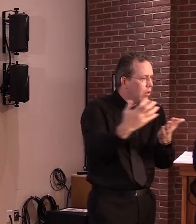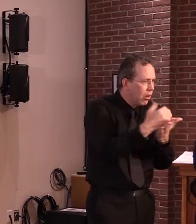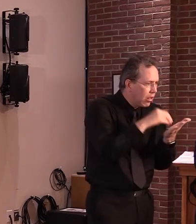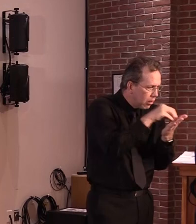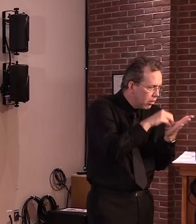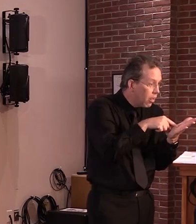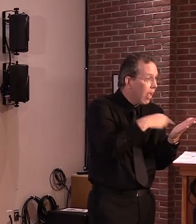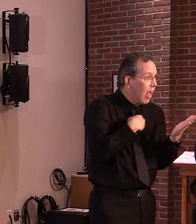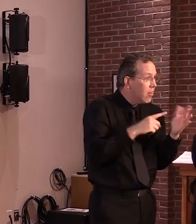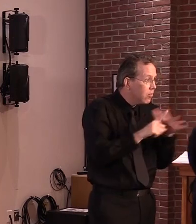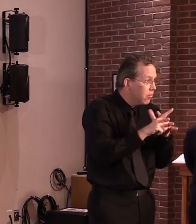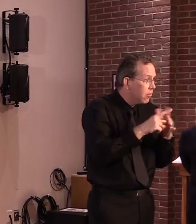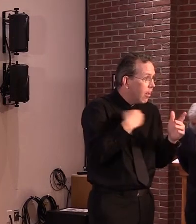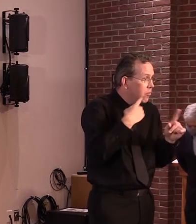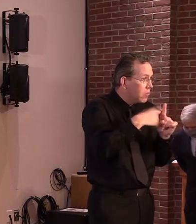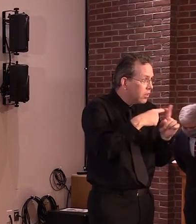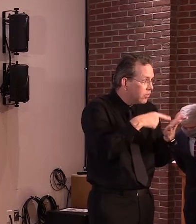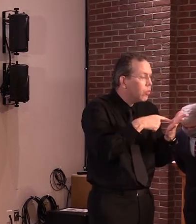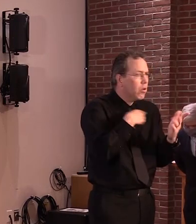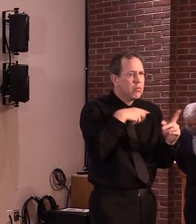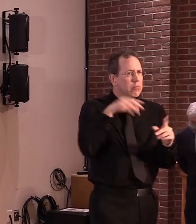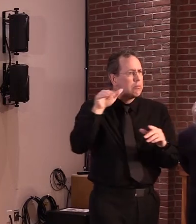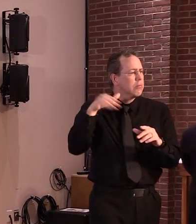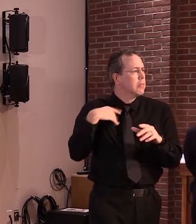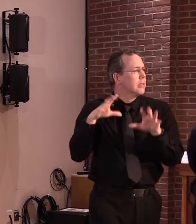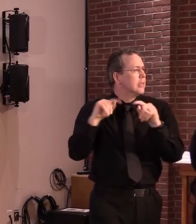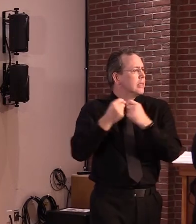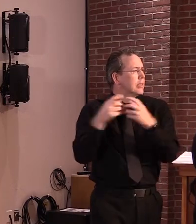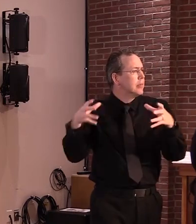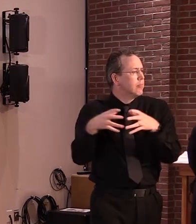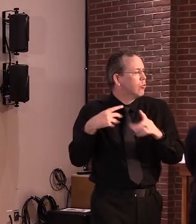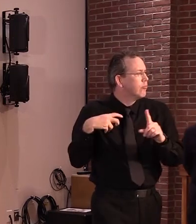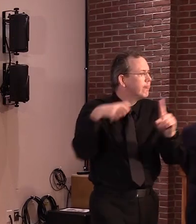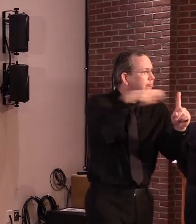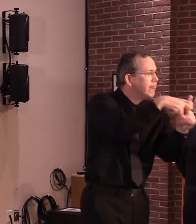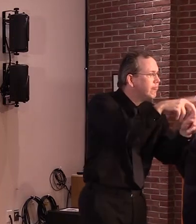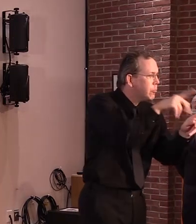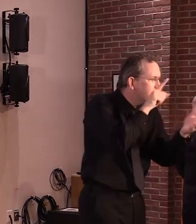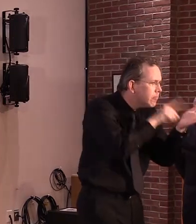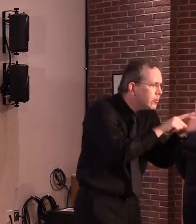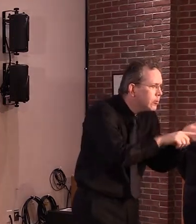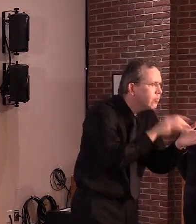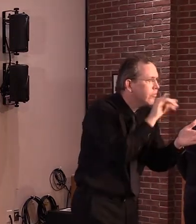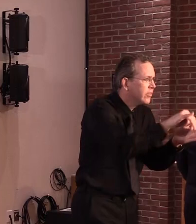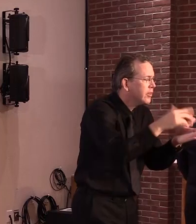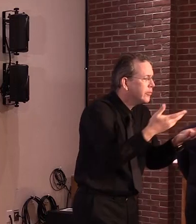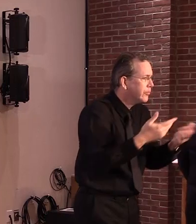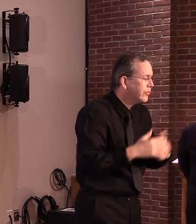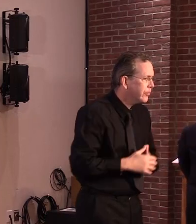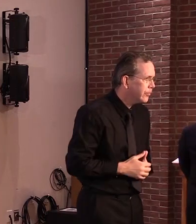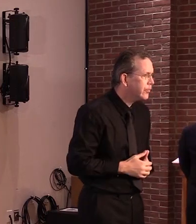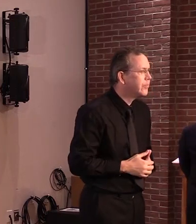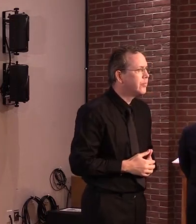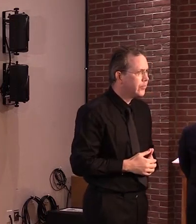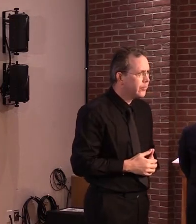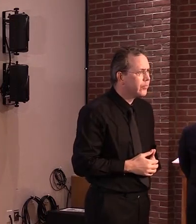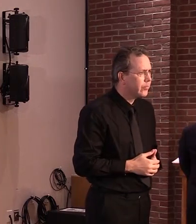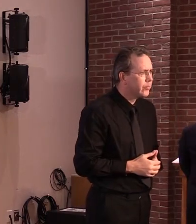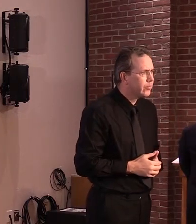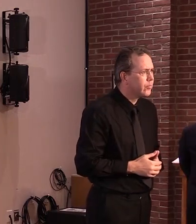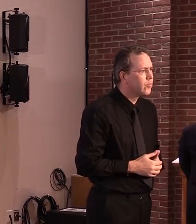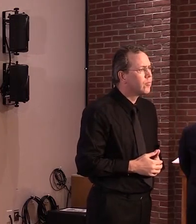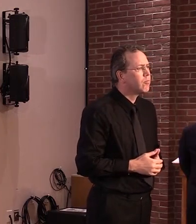Okay. The same thing happens reciprocally. Okay. And then just about the